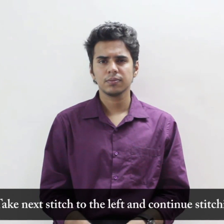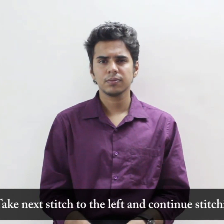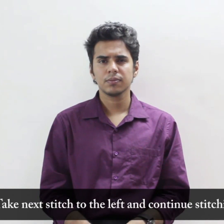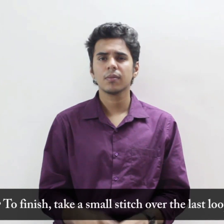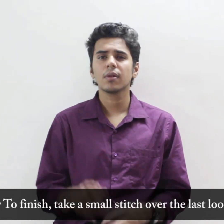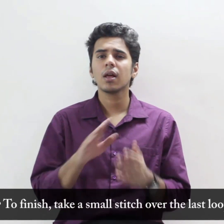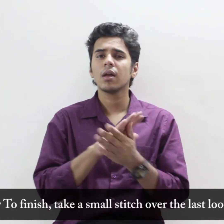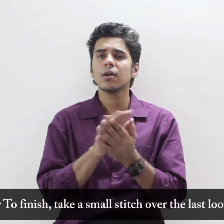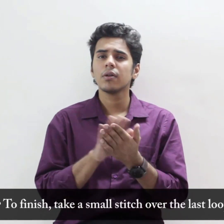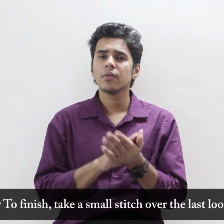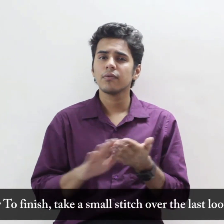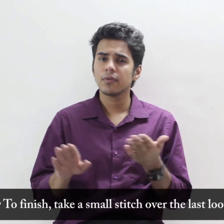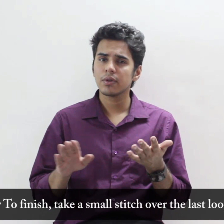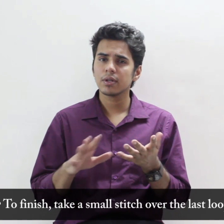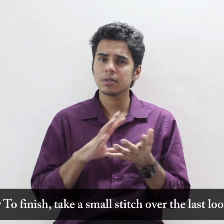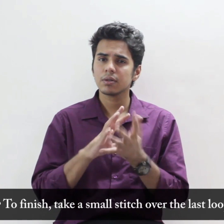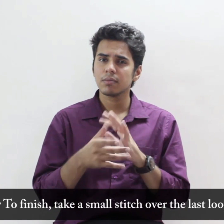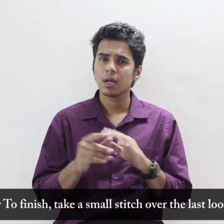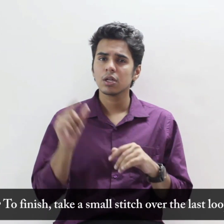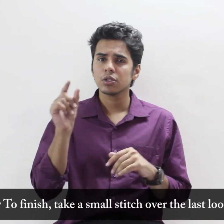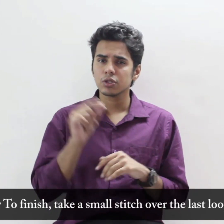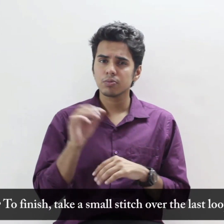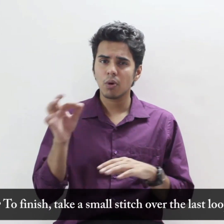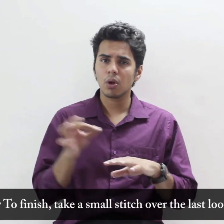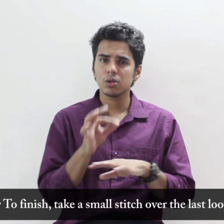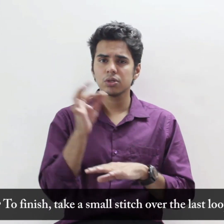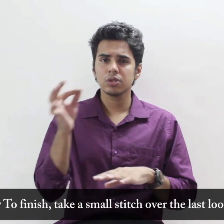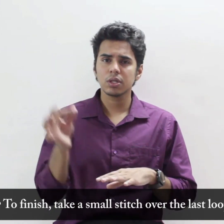To finish, take a small stitch over the last loop.